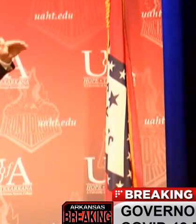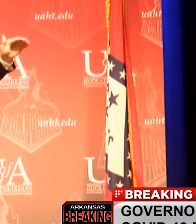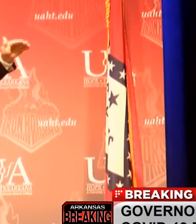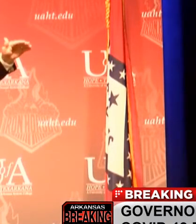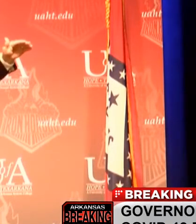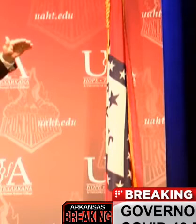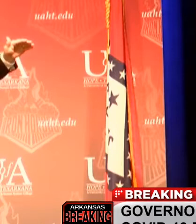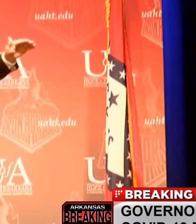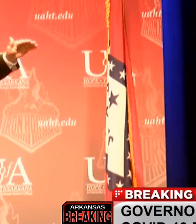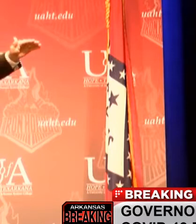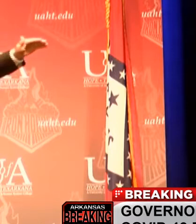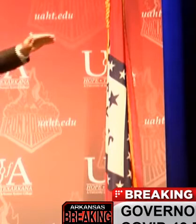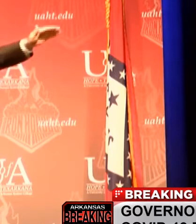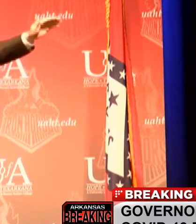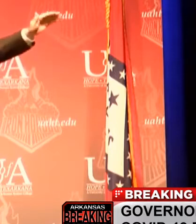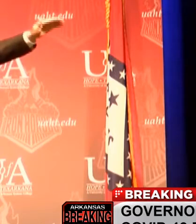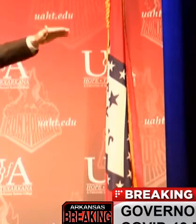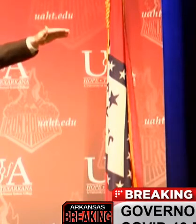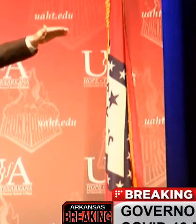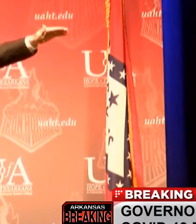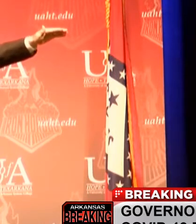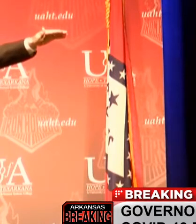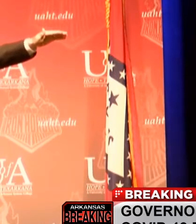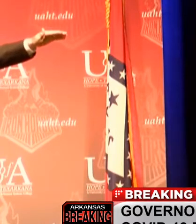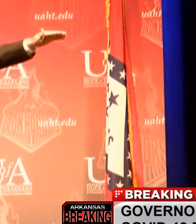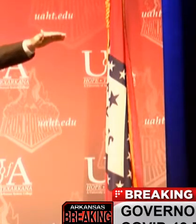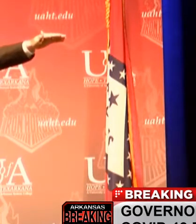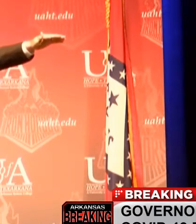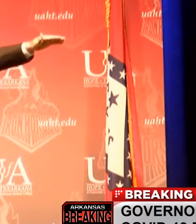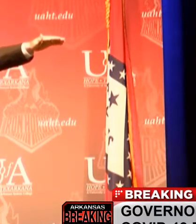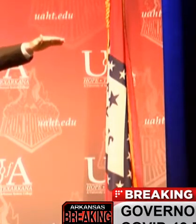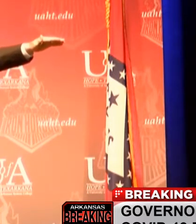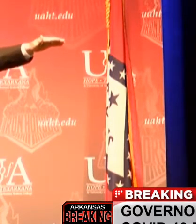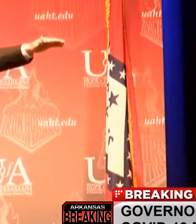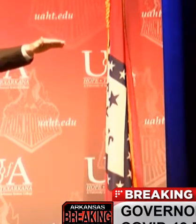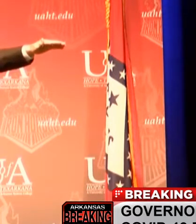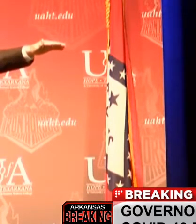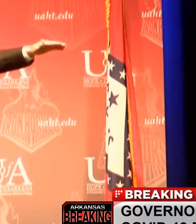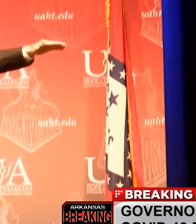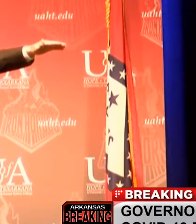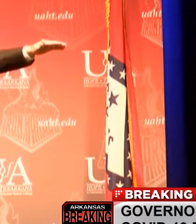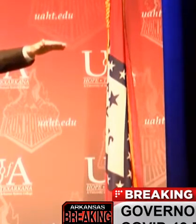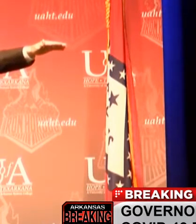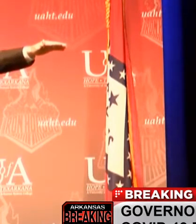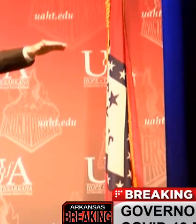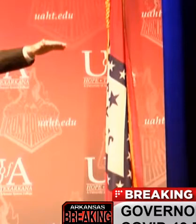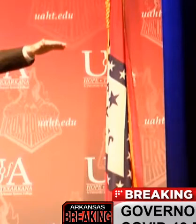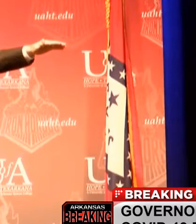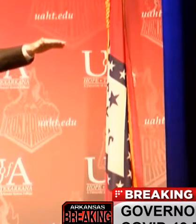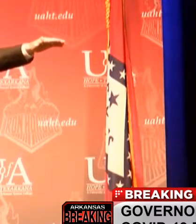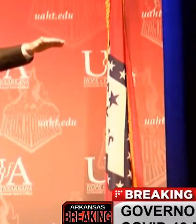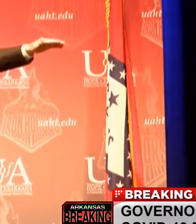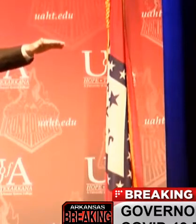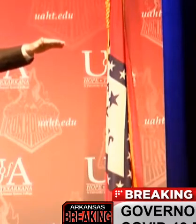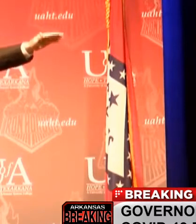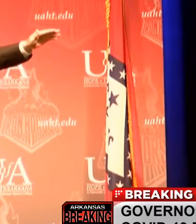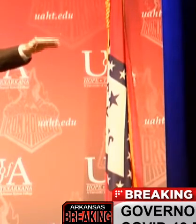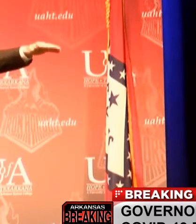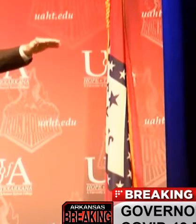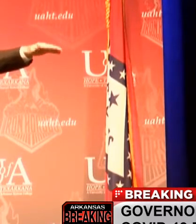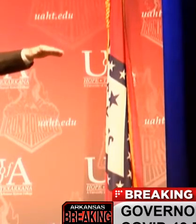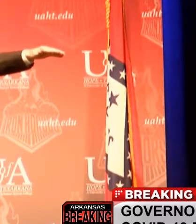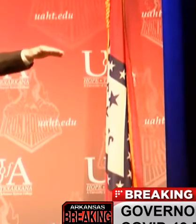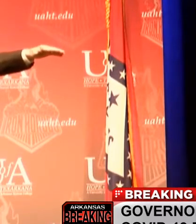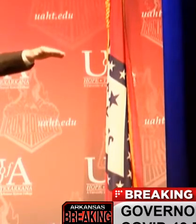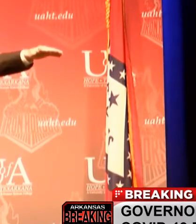our positivity rate remains well below 10%. It continues to go down, a